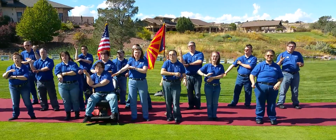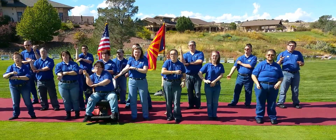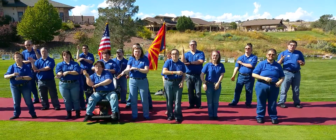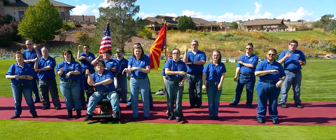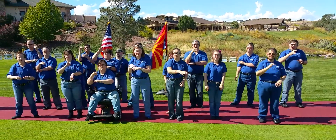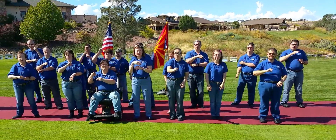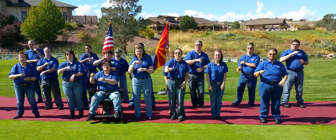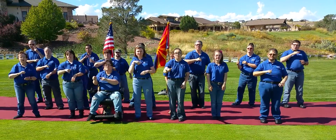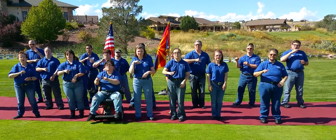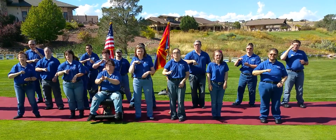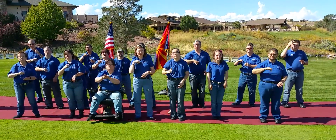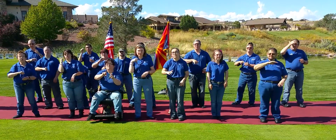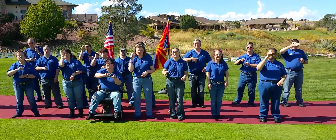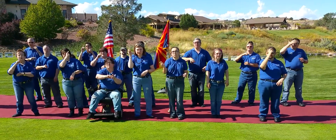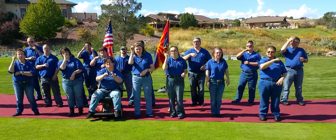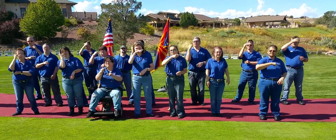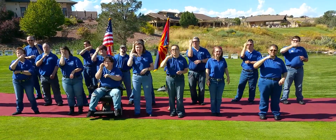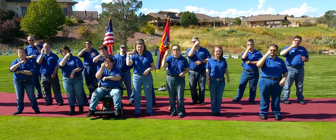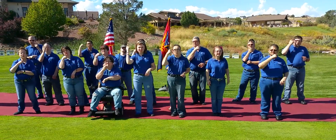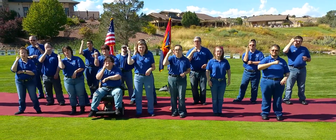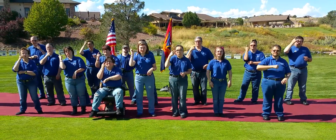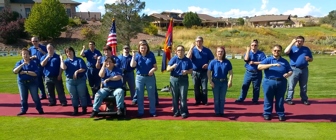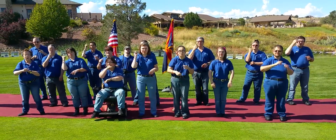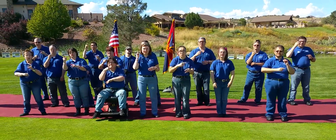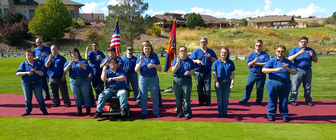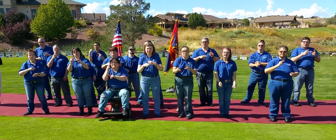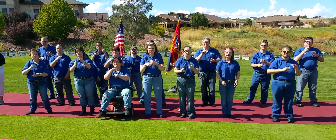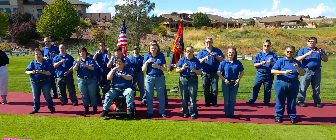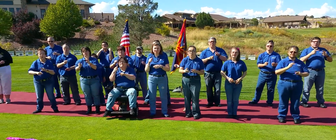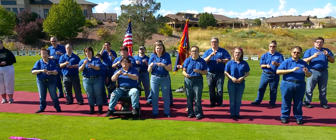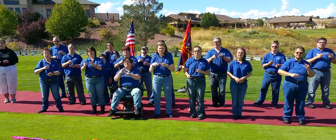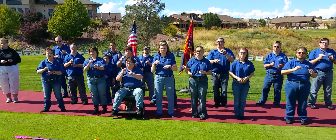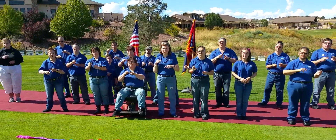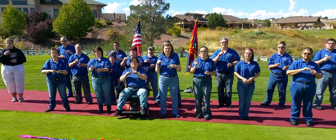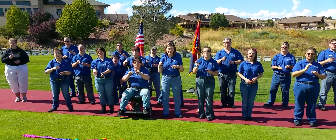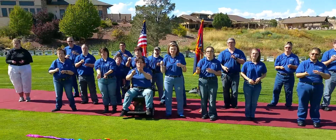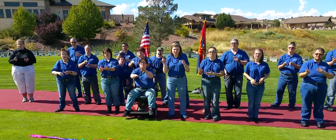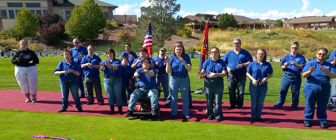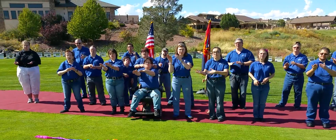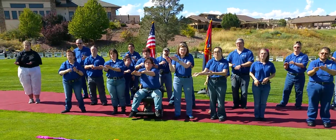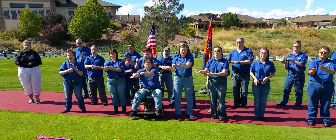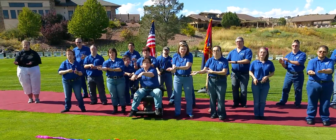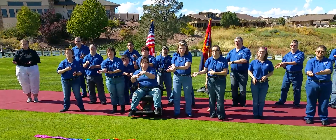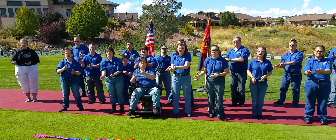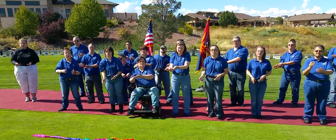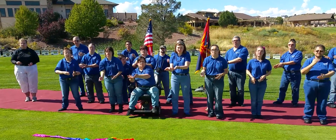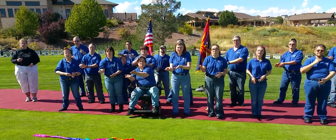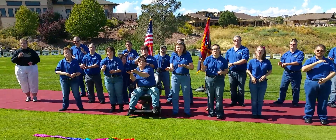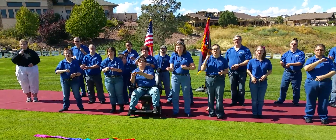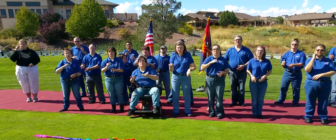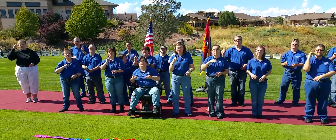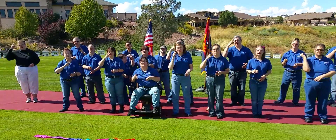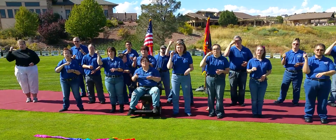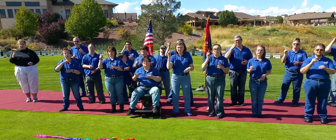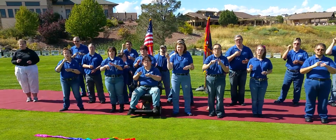also on the faces of people going by. I see